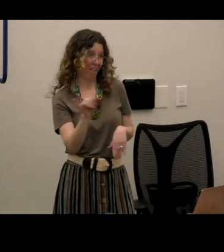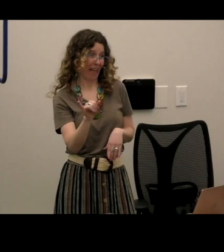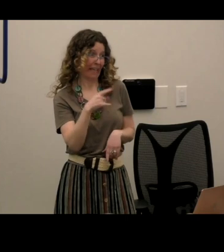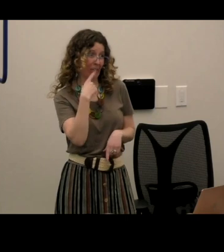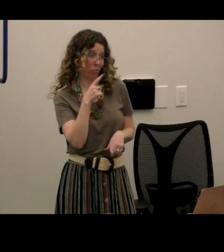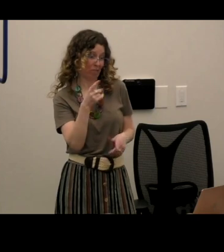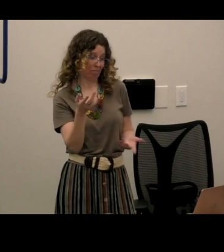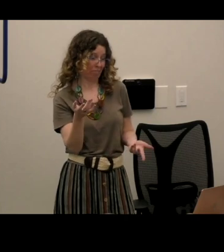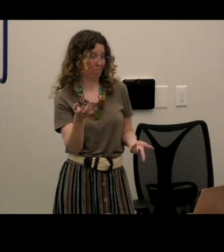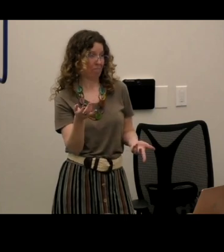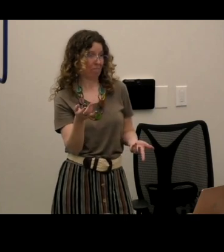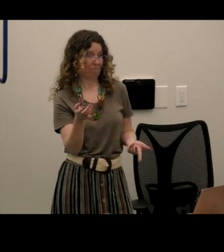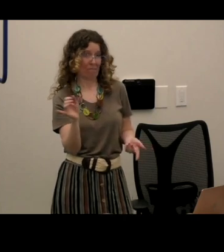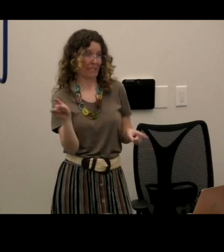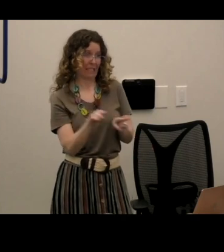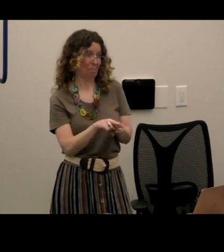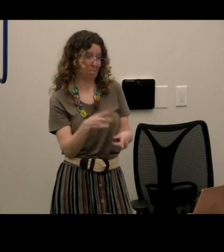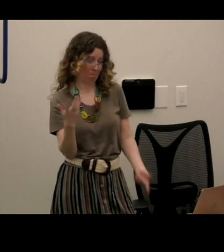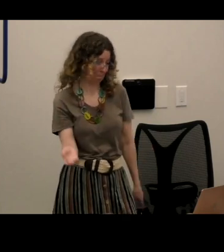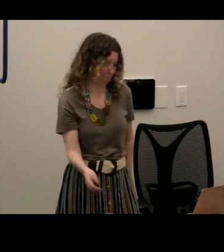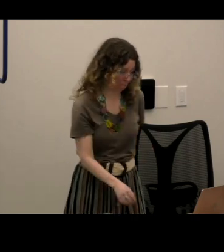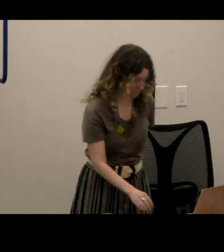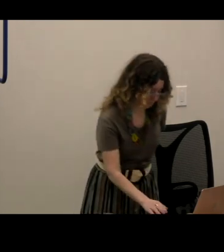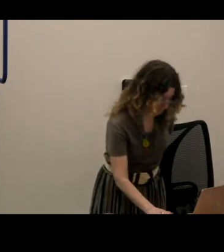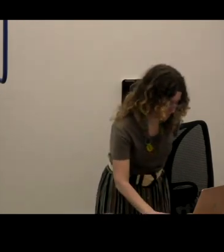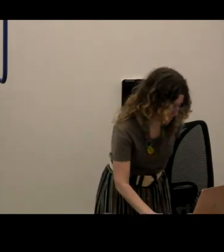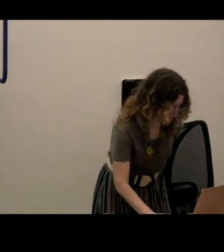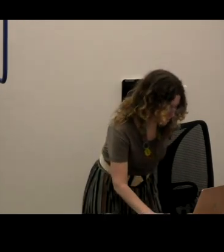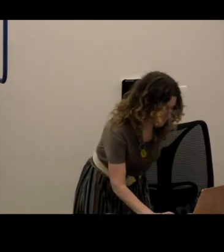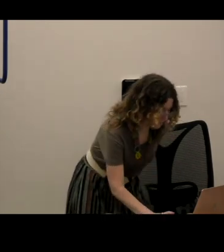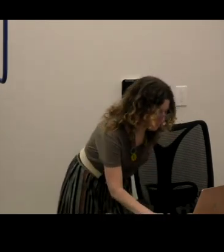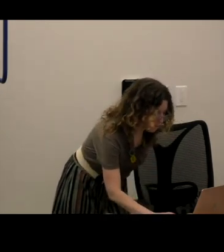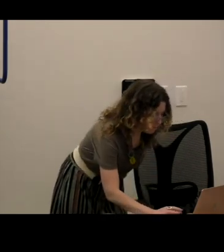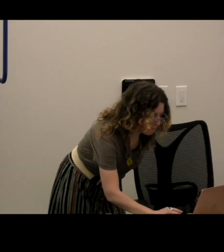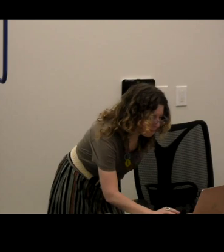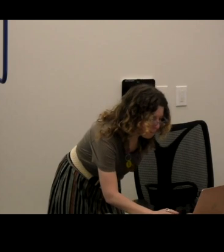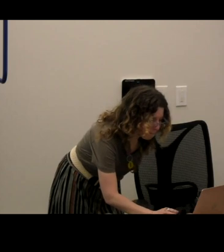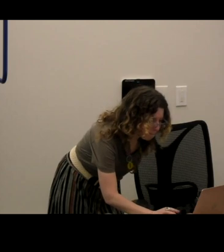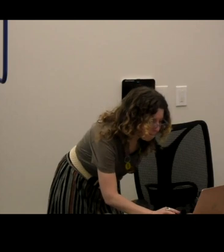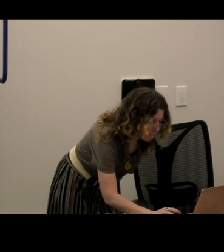get-go, and they behave just like typical kids of their age.